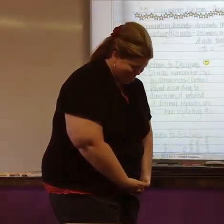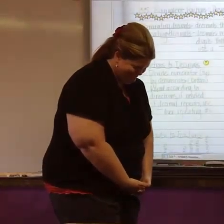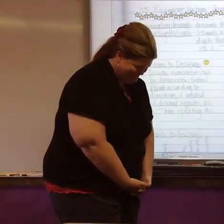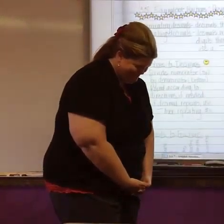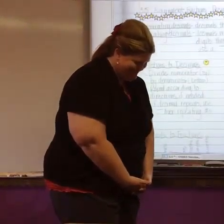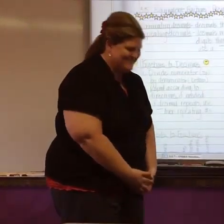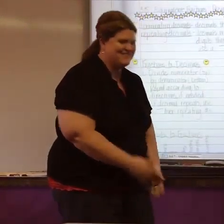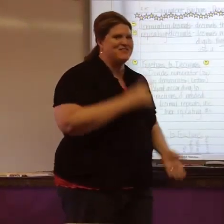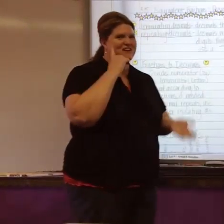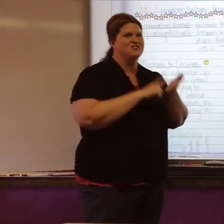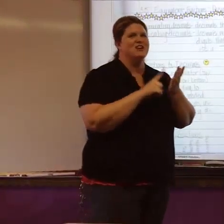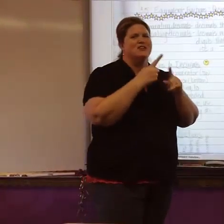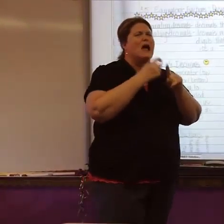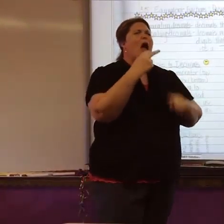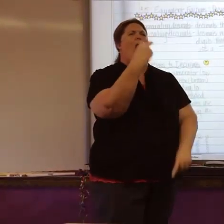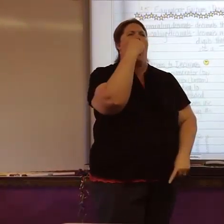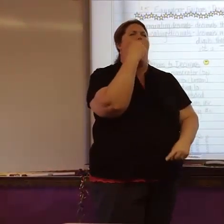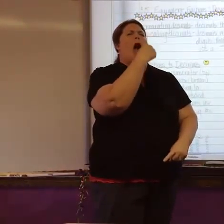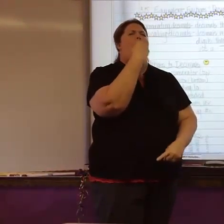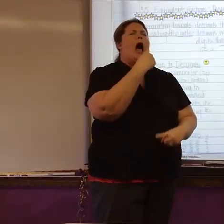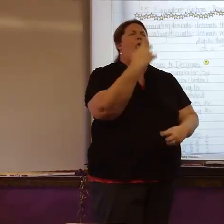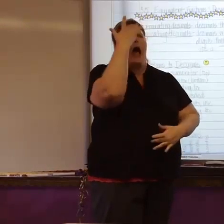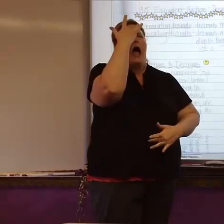Were they checking me for strep?